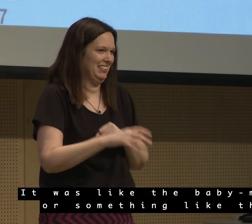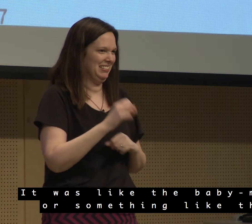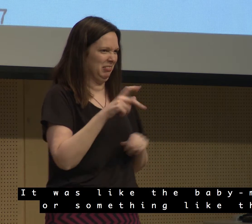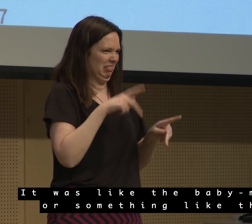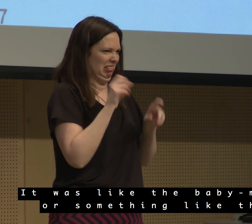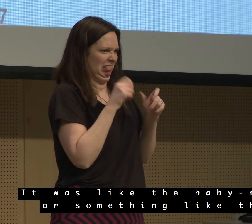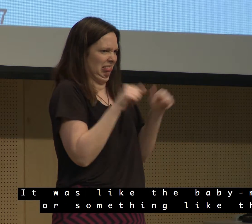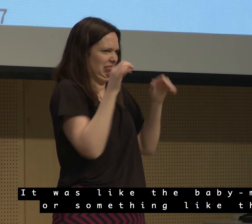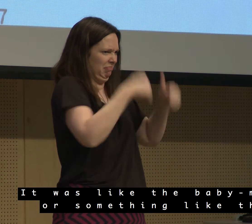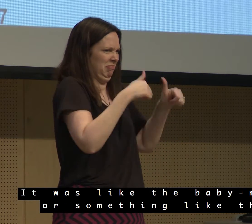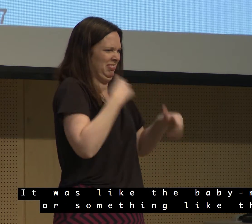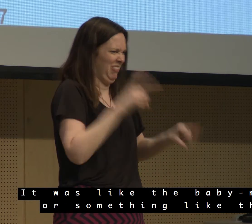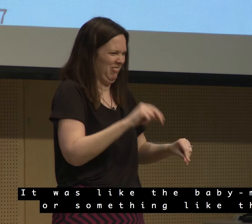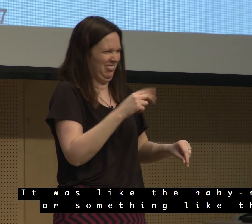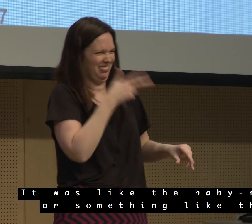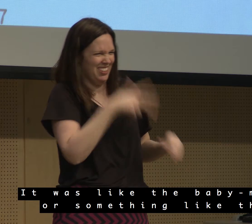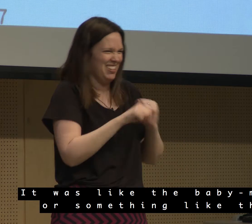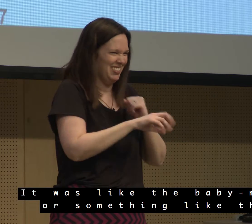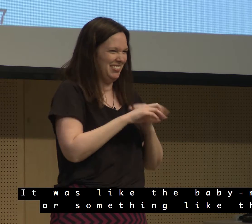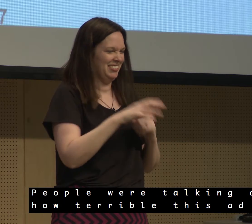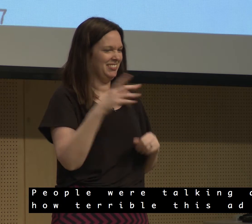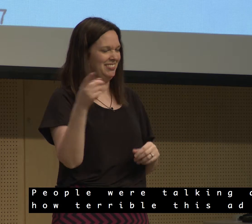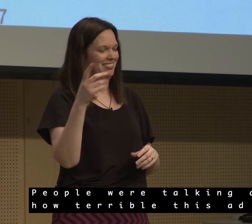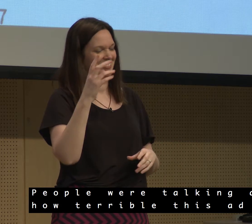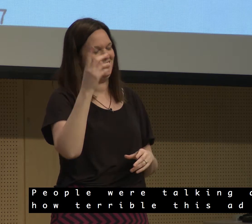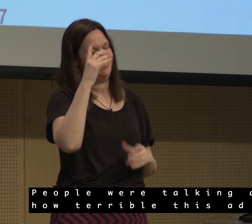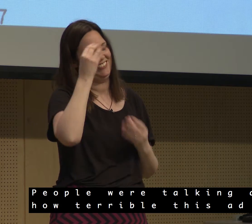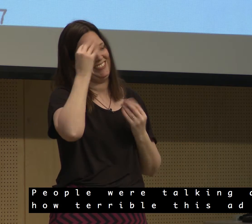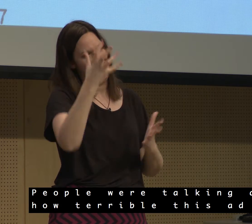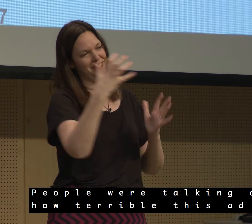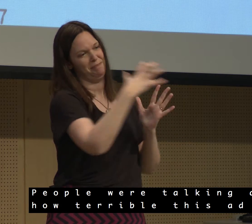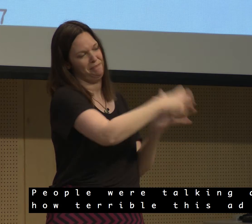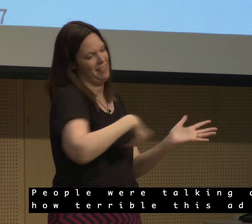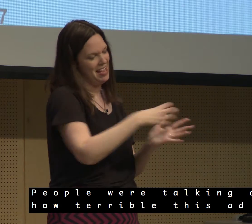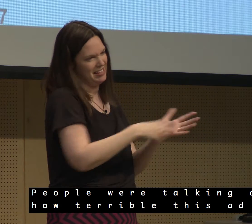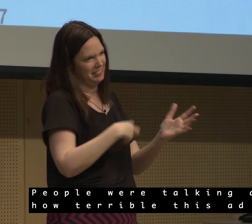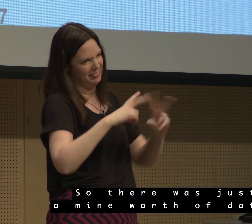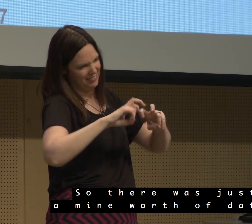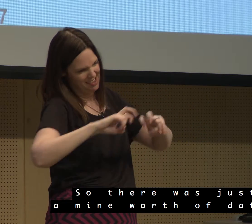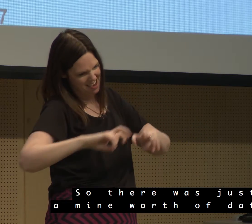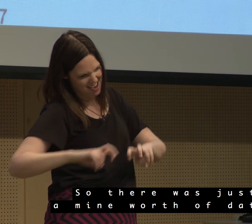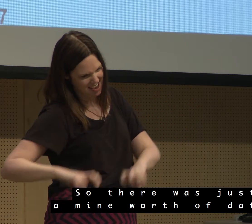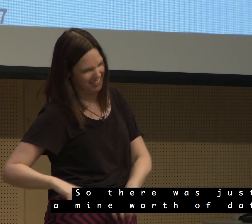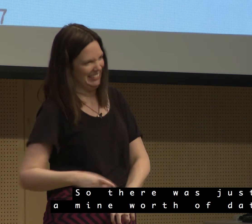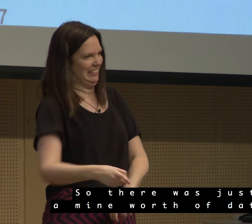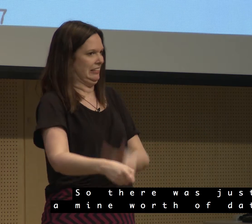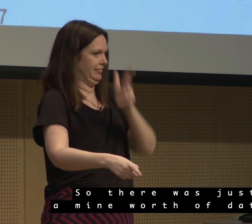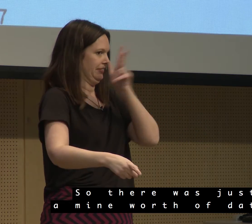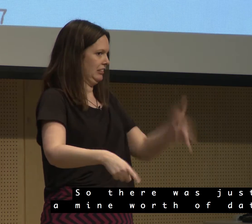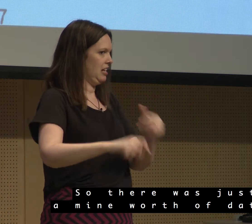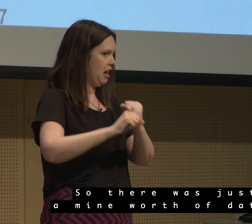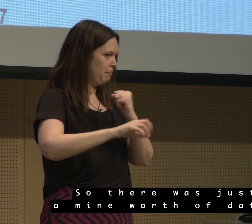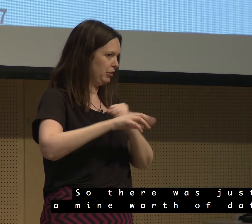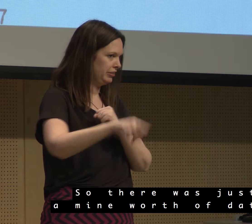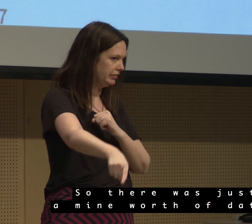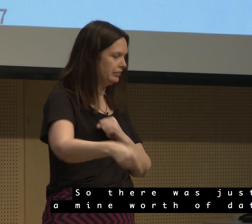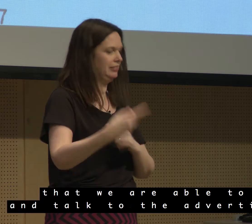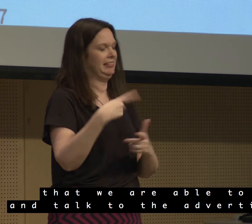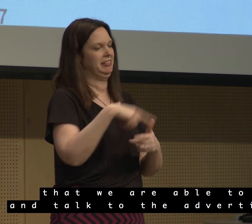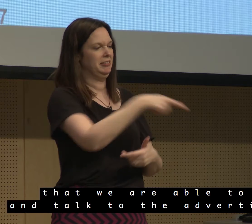it was like the baby monkey or something like that. People were talking about how terrible this ad was. So there was just a mine worth of data that